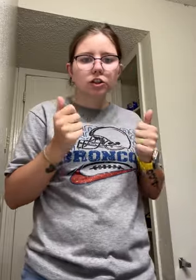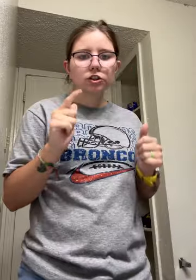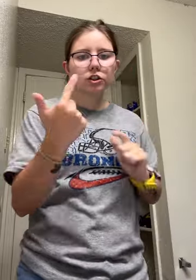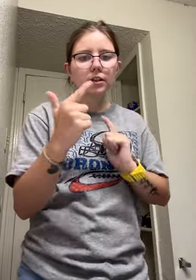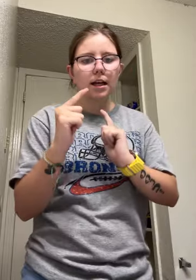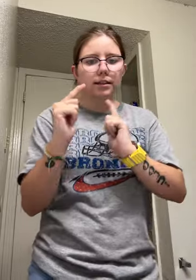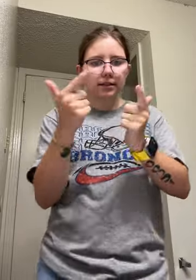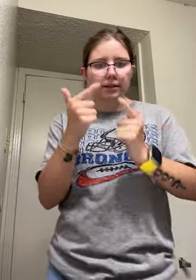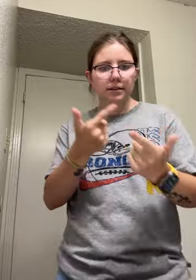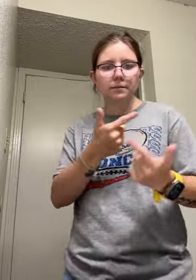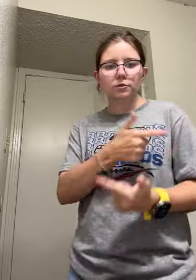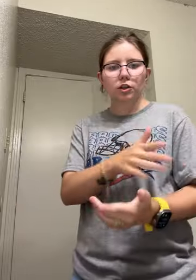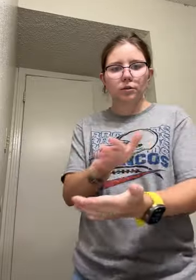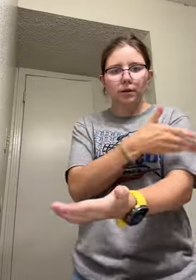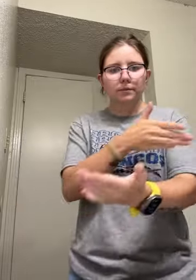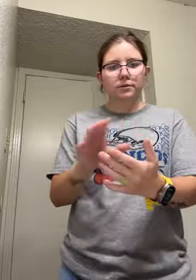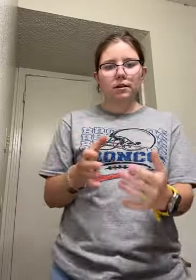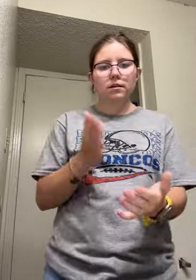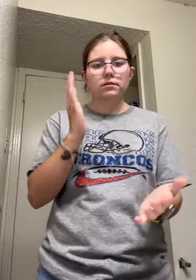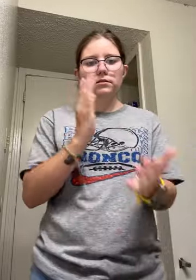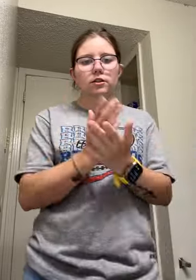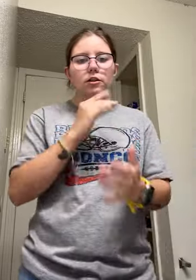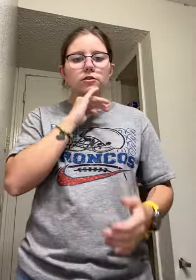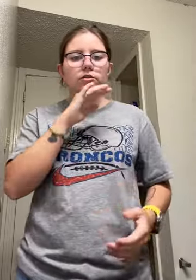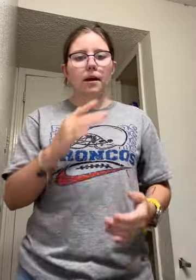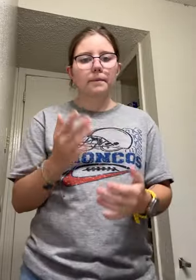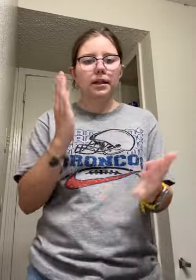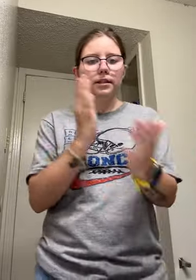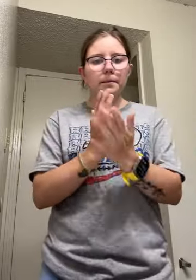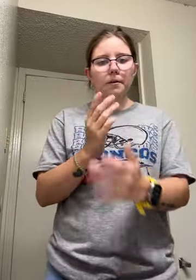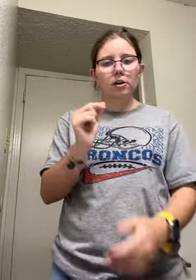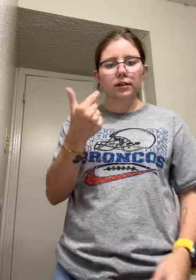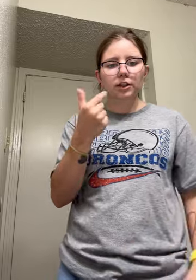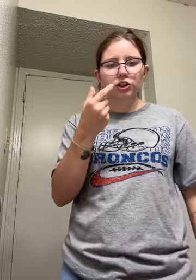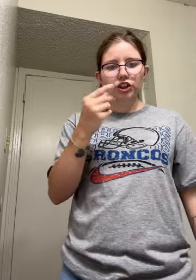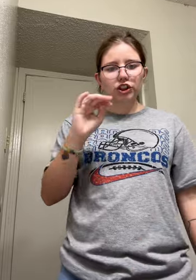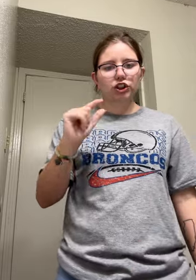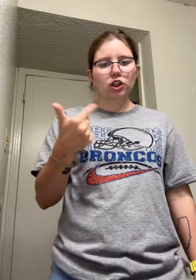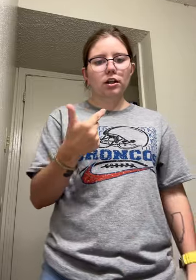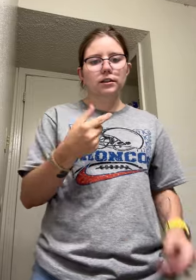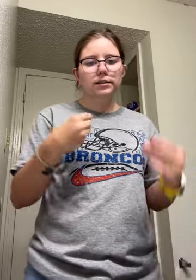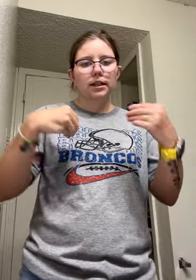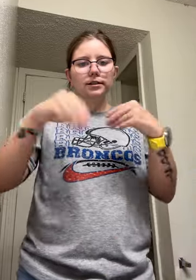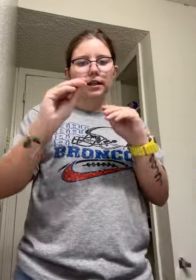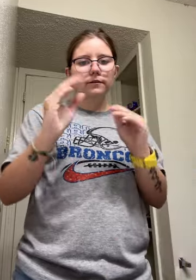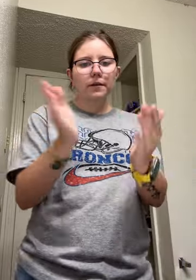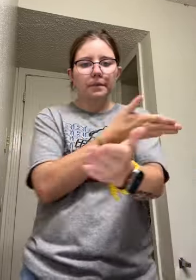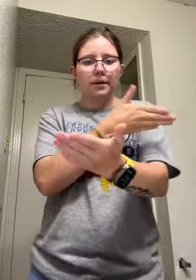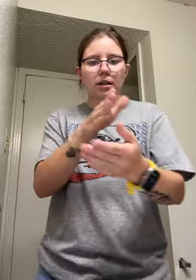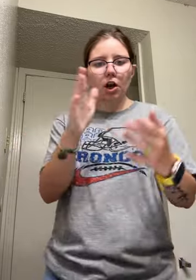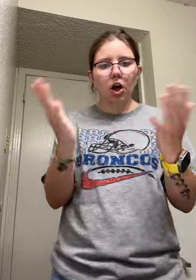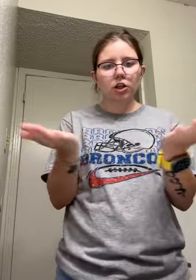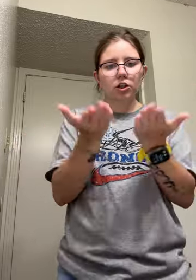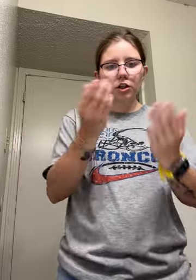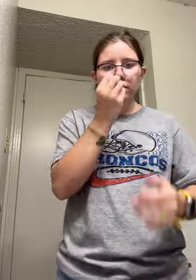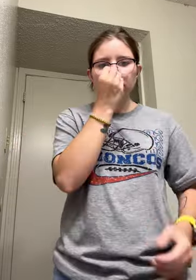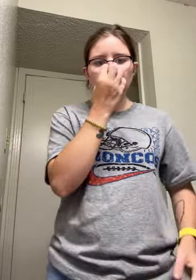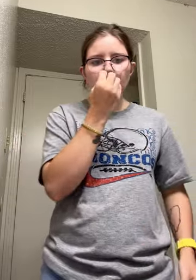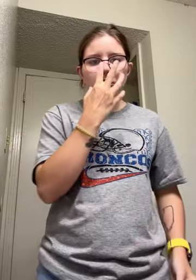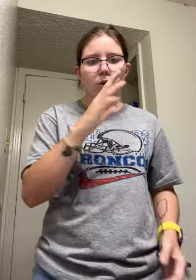turn. Singing them dirty rap songs. Stop and hit the bomb like Cheech and Chong. This little taste from here to Hong Kong. So